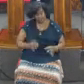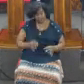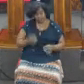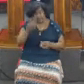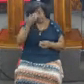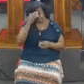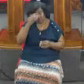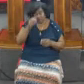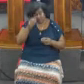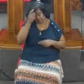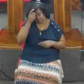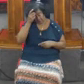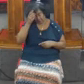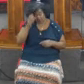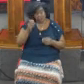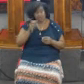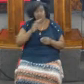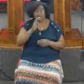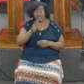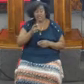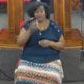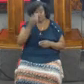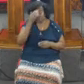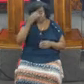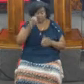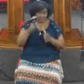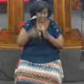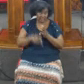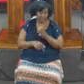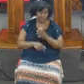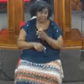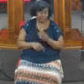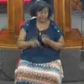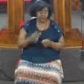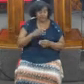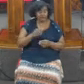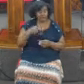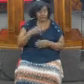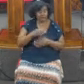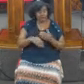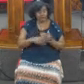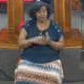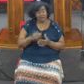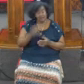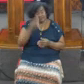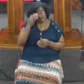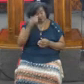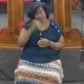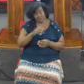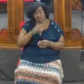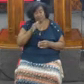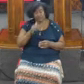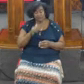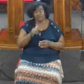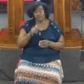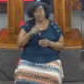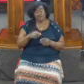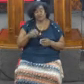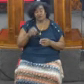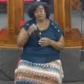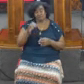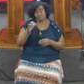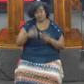real, COVID kills. And that's the reality of it. It kills we all by now. But first of all, we were not too familiar with